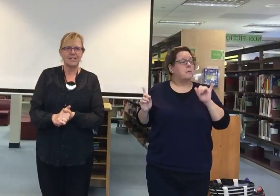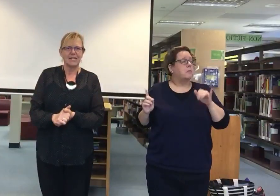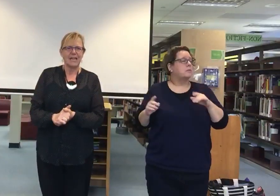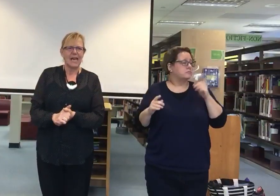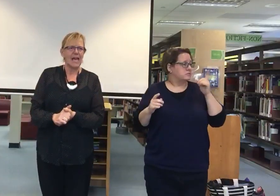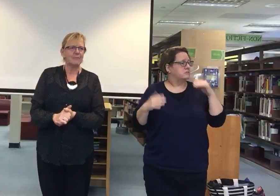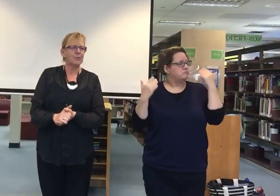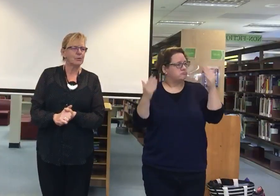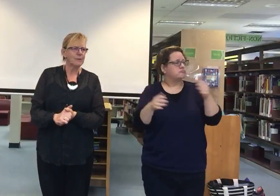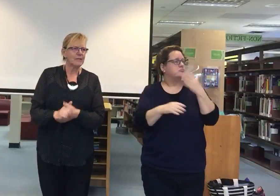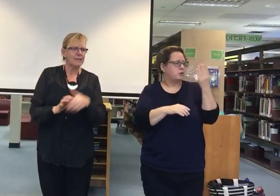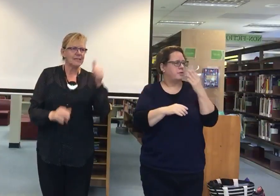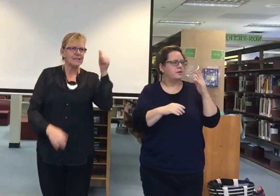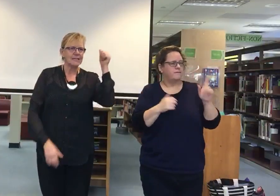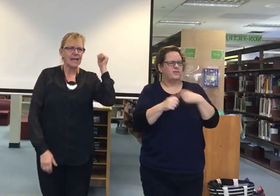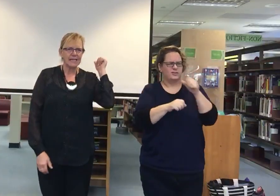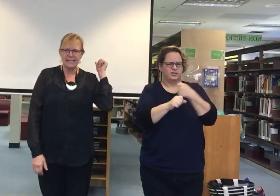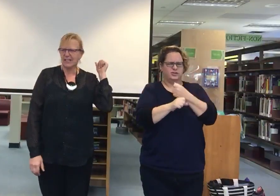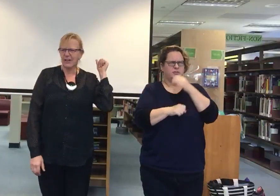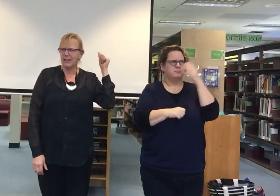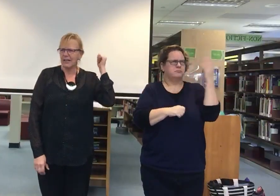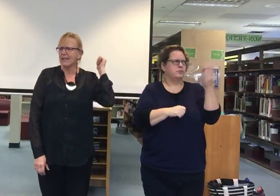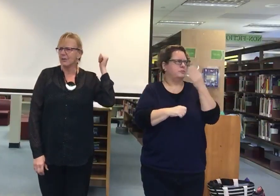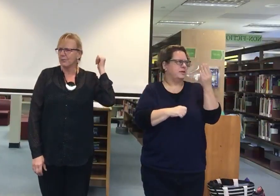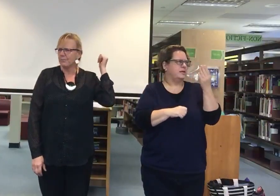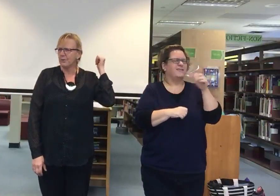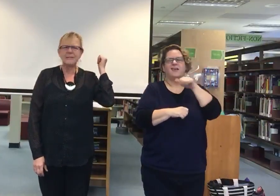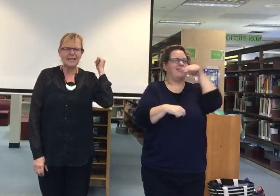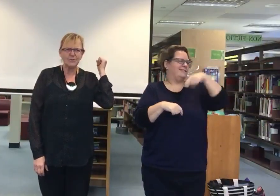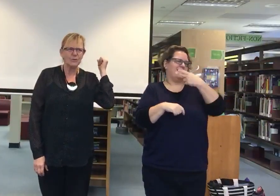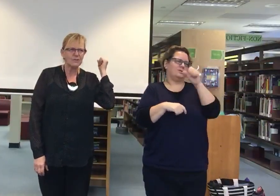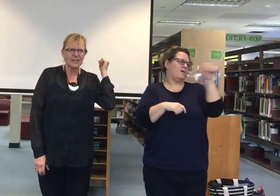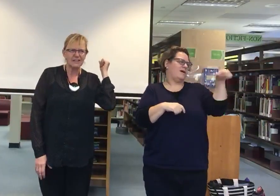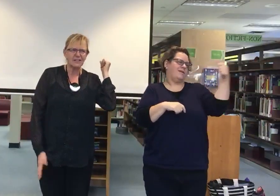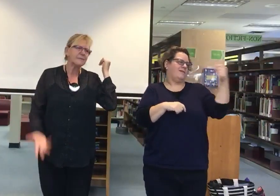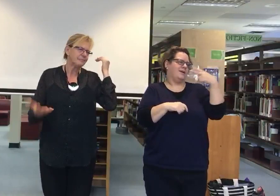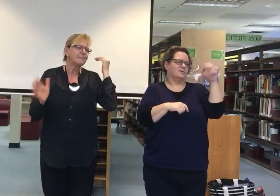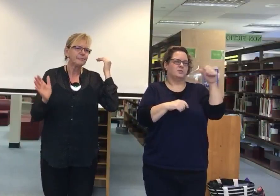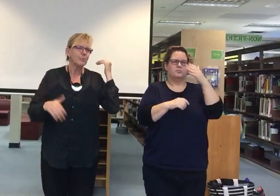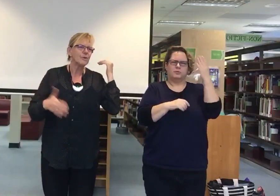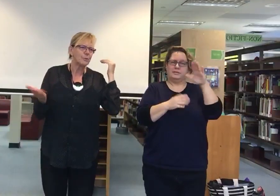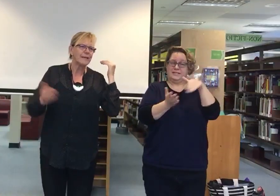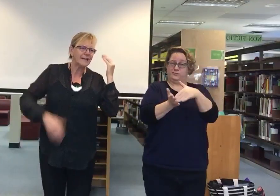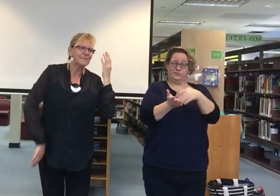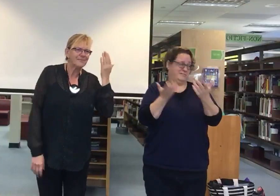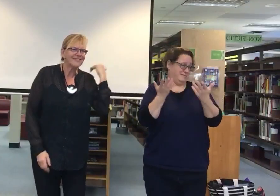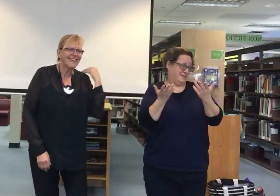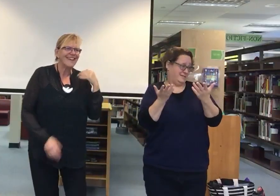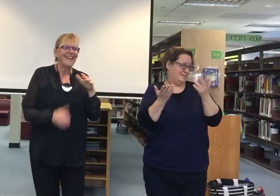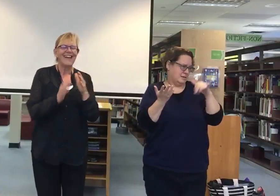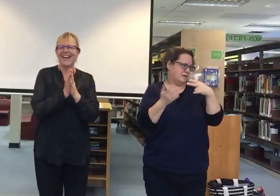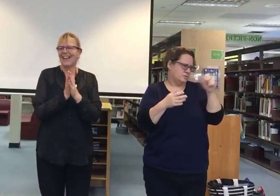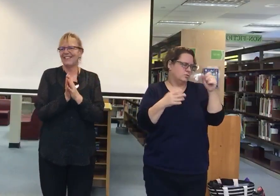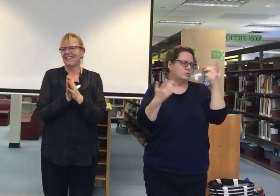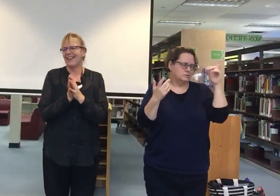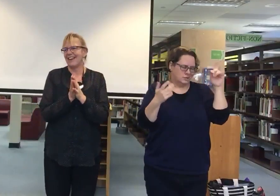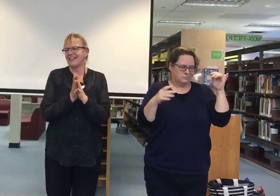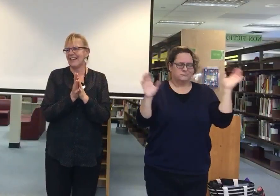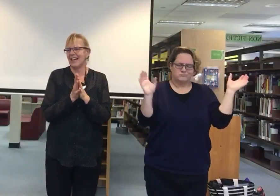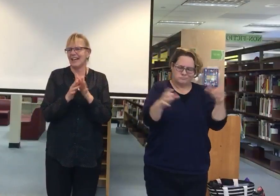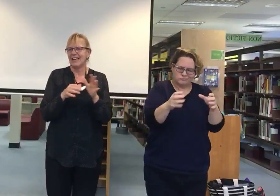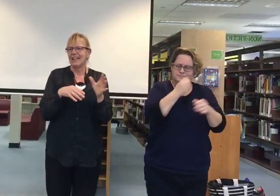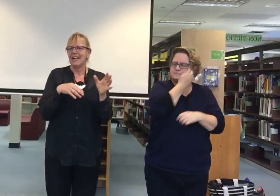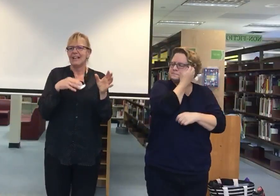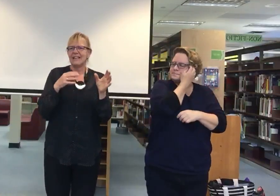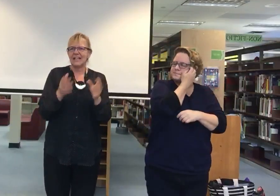year at Burnaby Secondary, Burnaby Central Secondary, wherever we did it. And